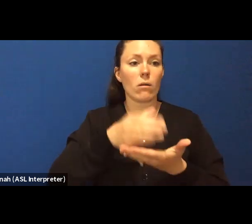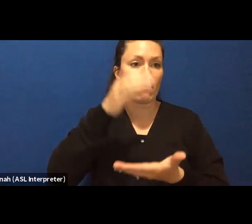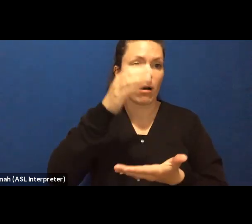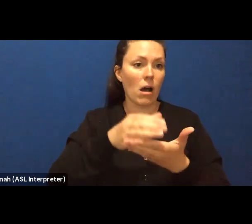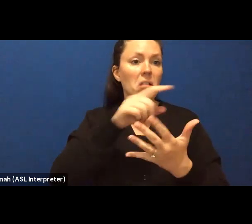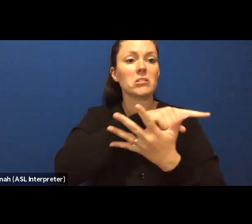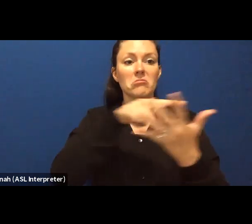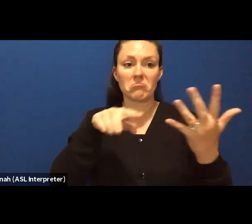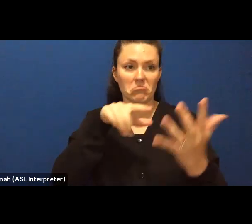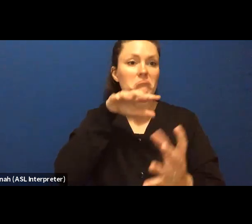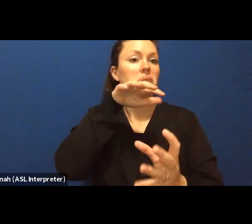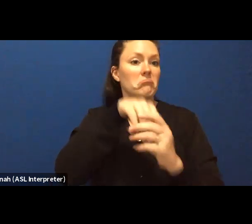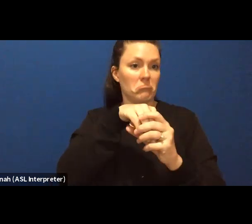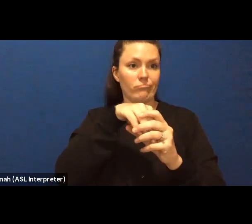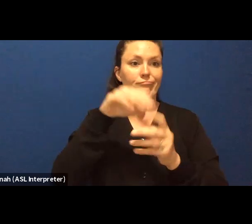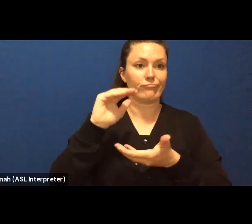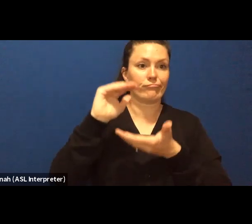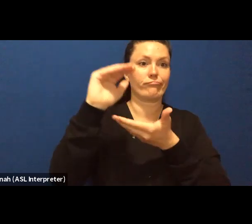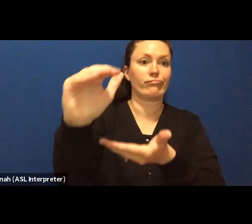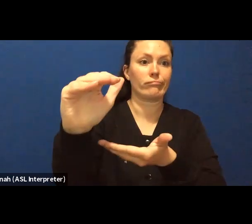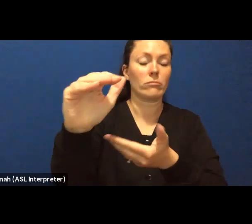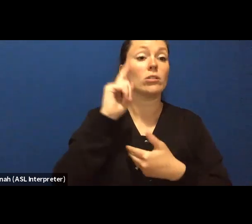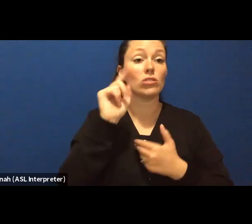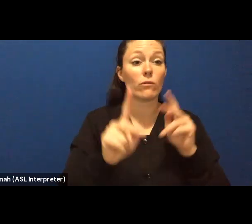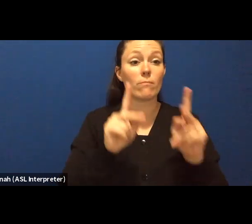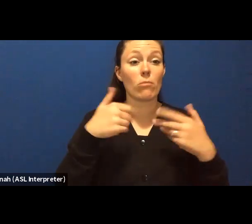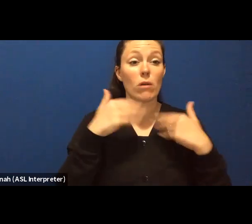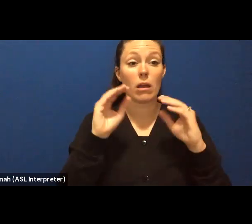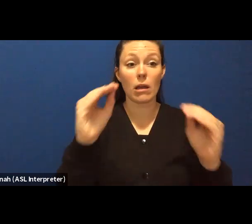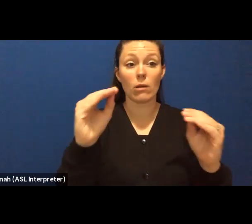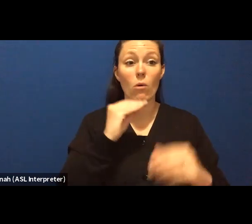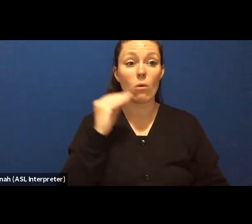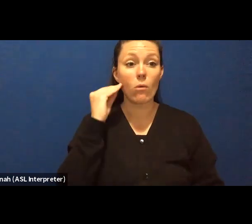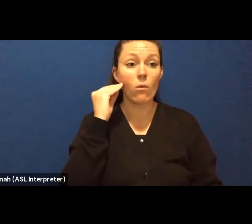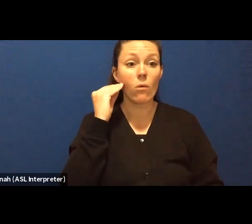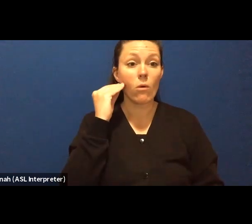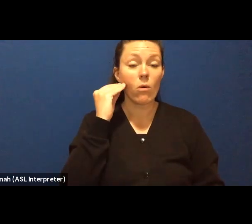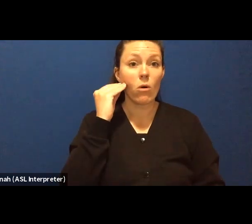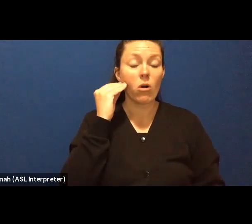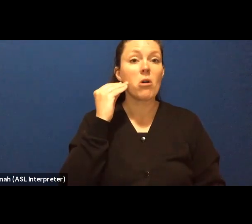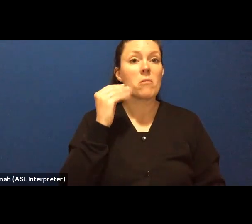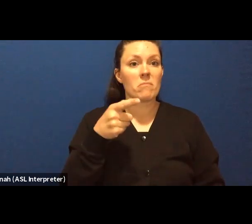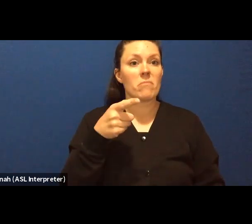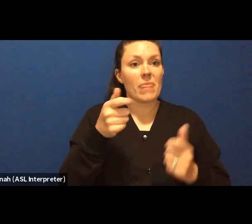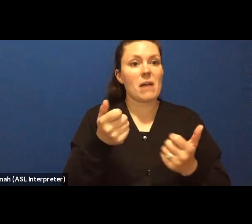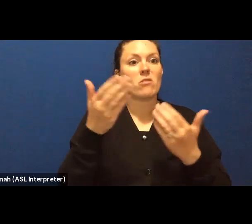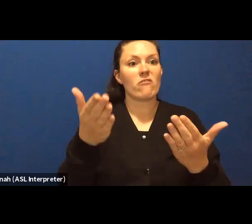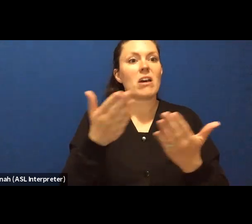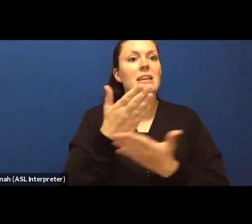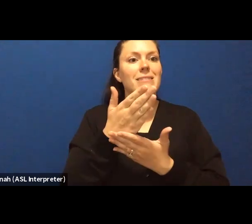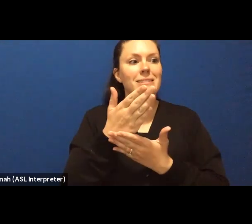that gave folks who are unhoused some semblance of being able